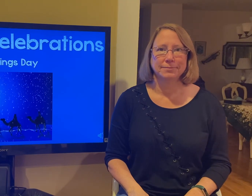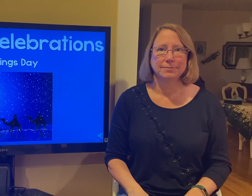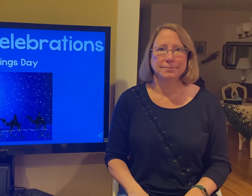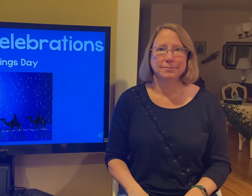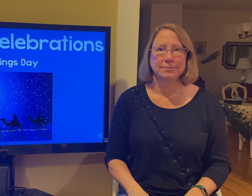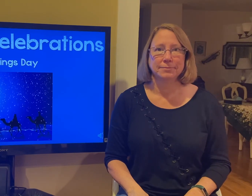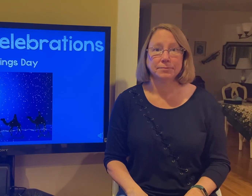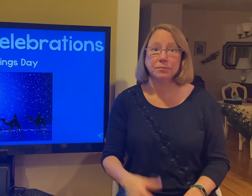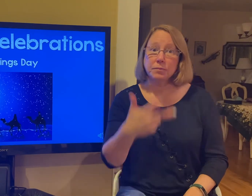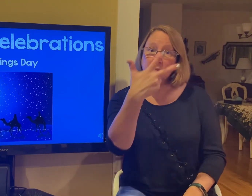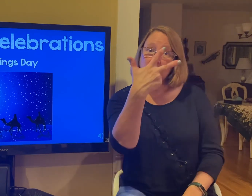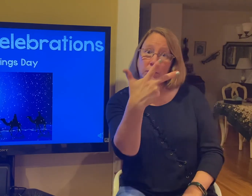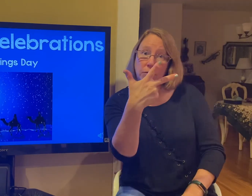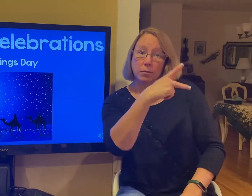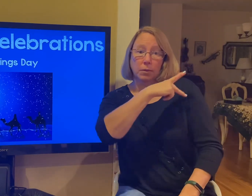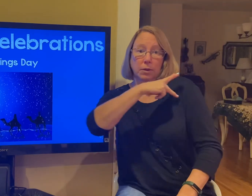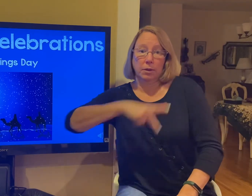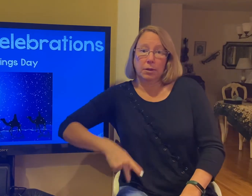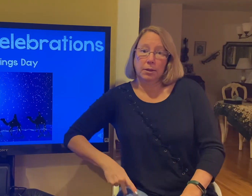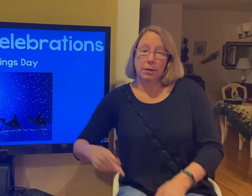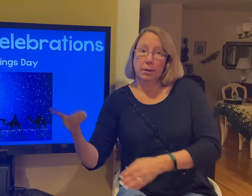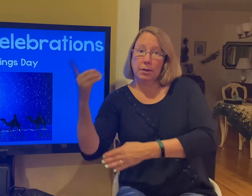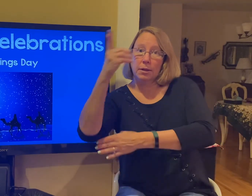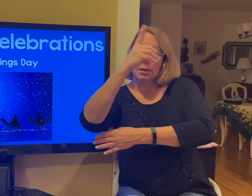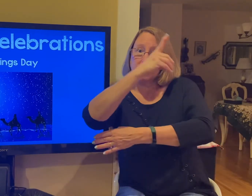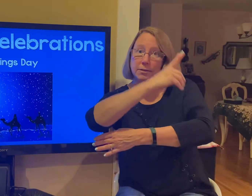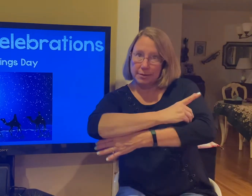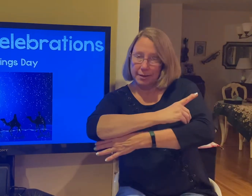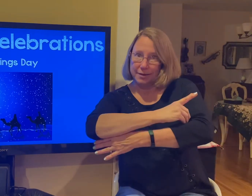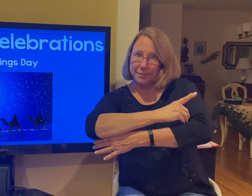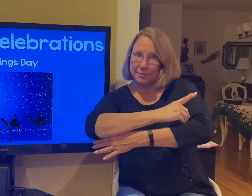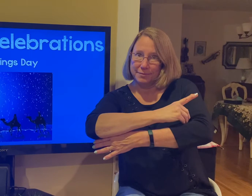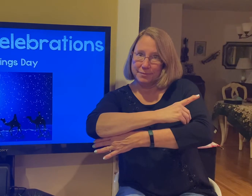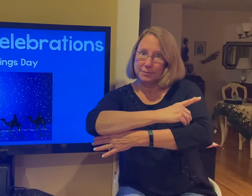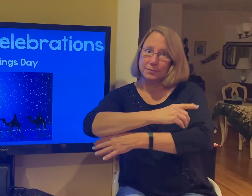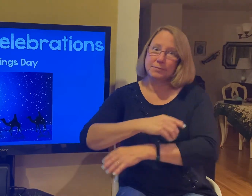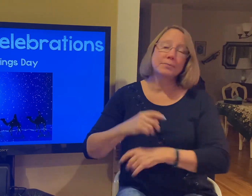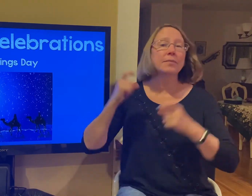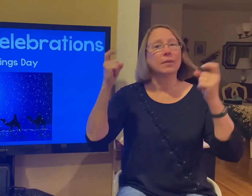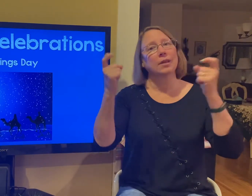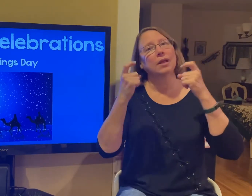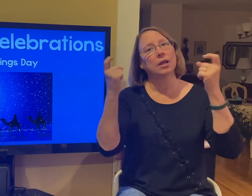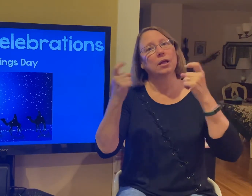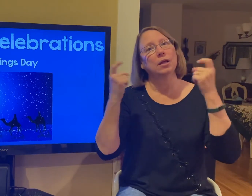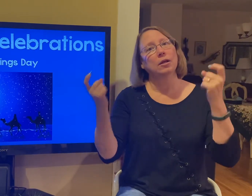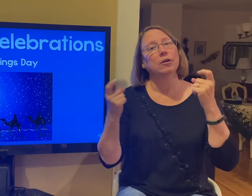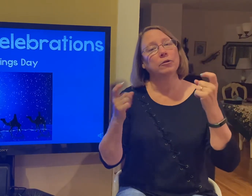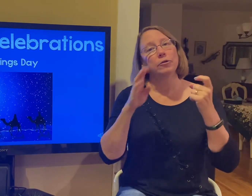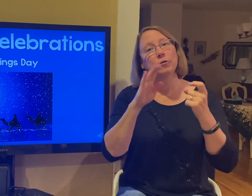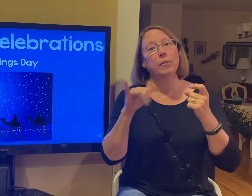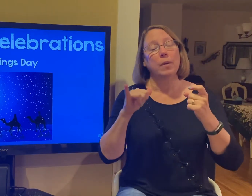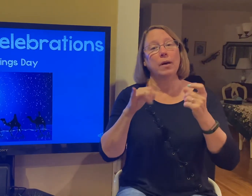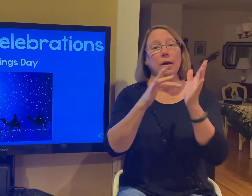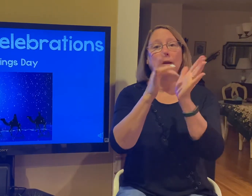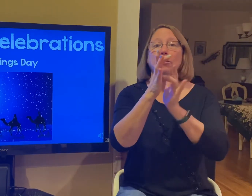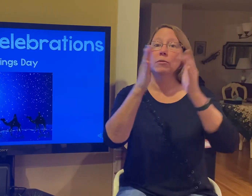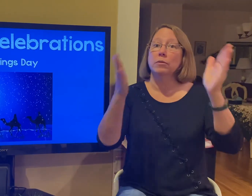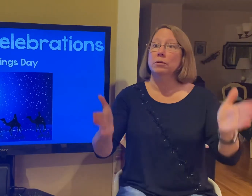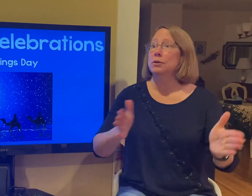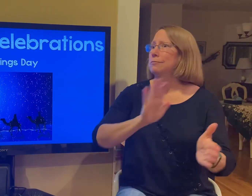Three Kings Day. Three Kings Day is celebrated by Christians all over the world. At